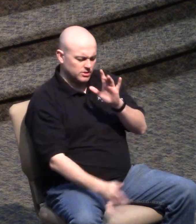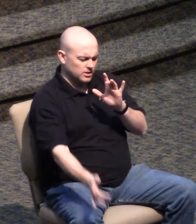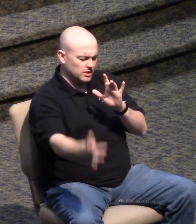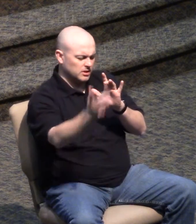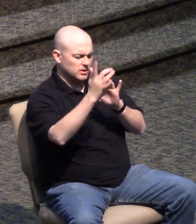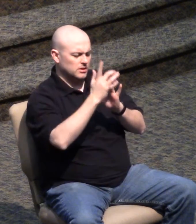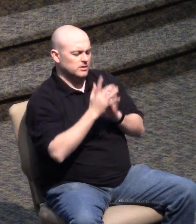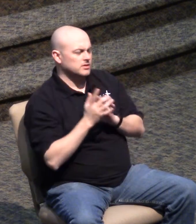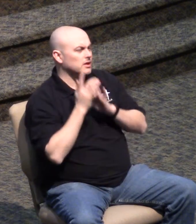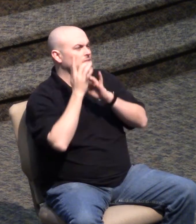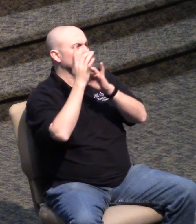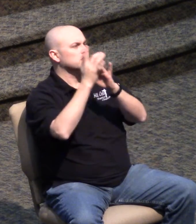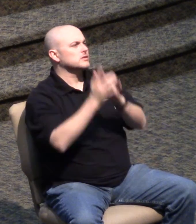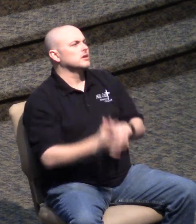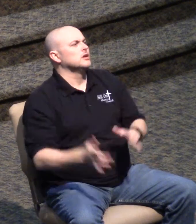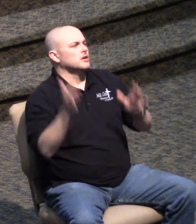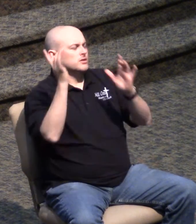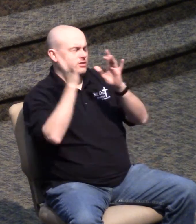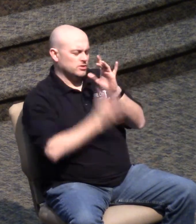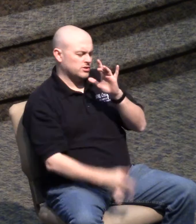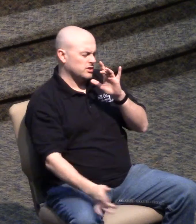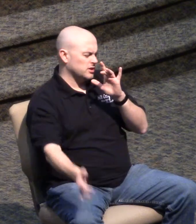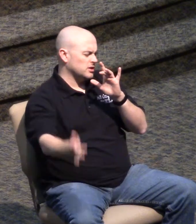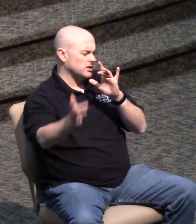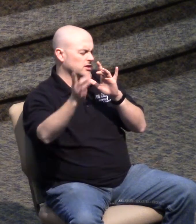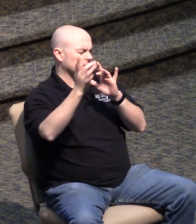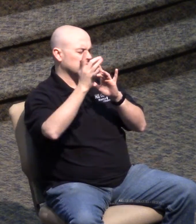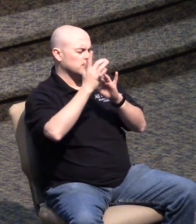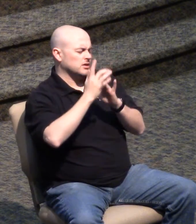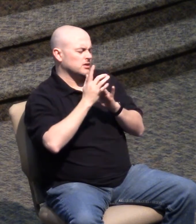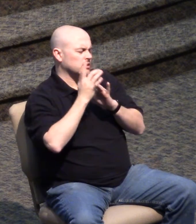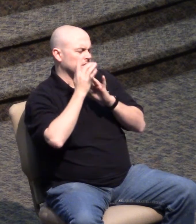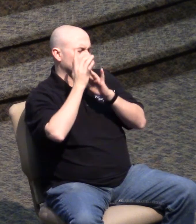on. Jesus. He's worthy.